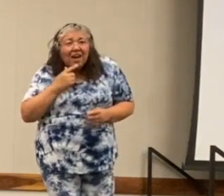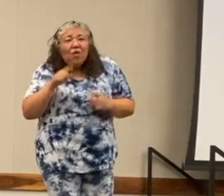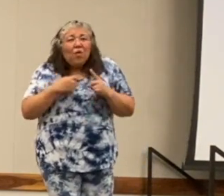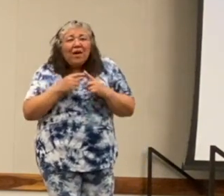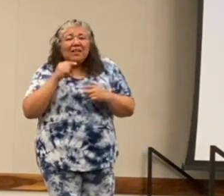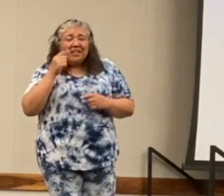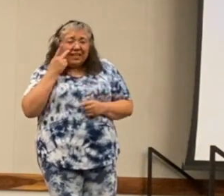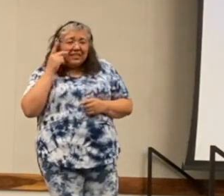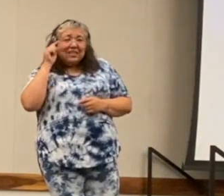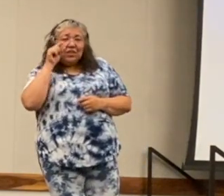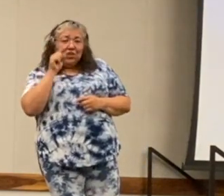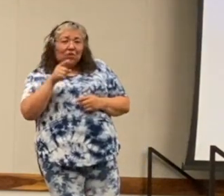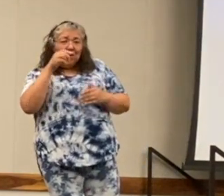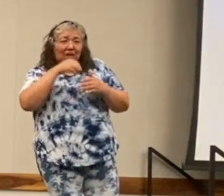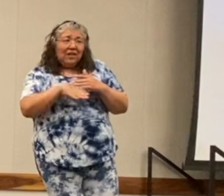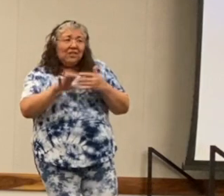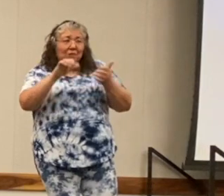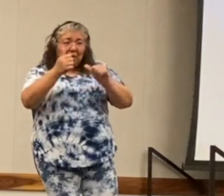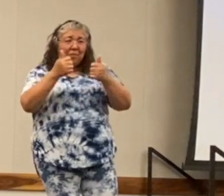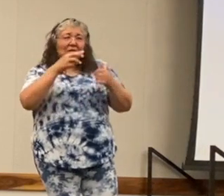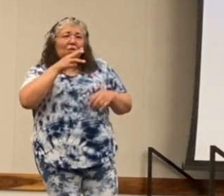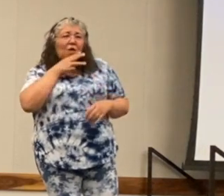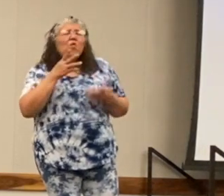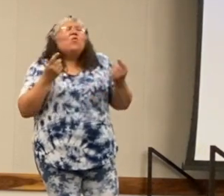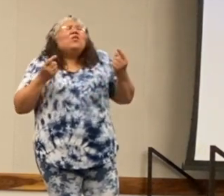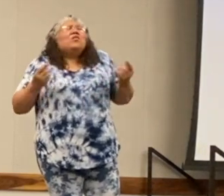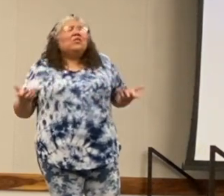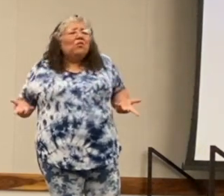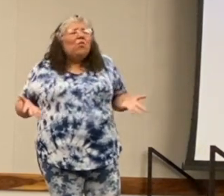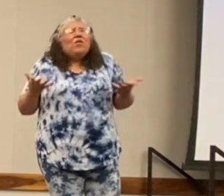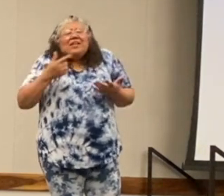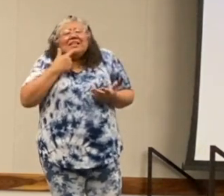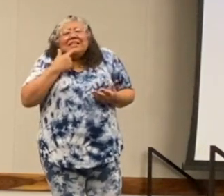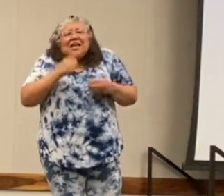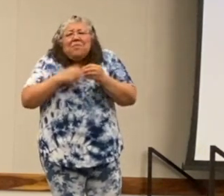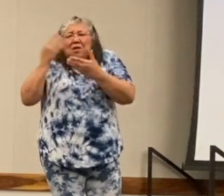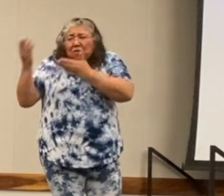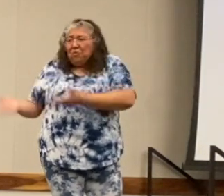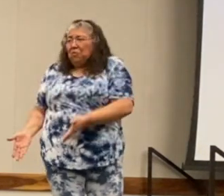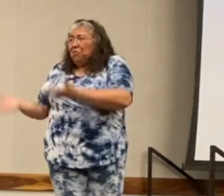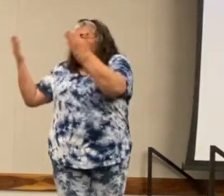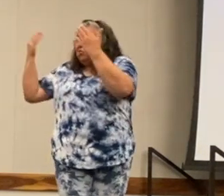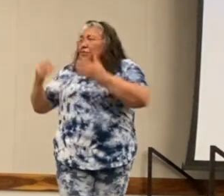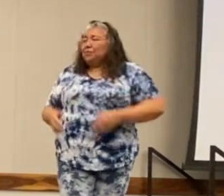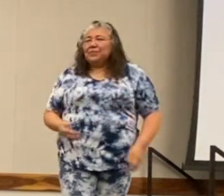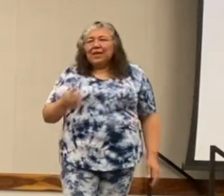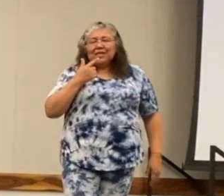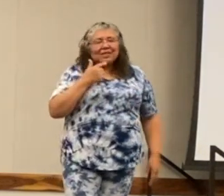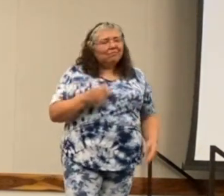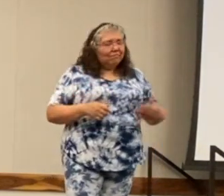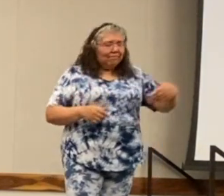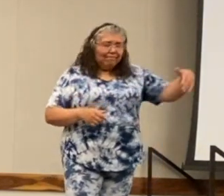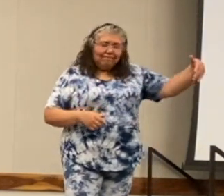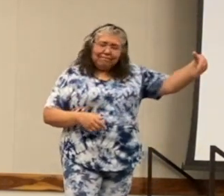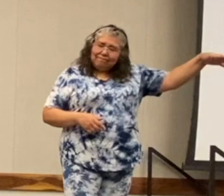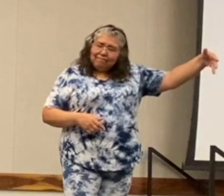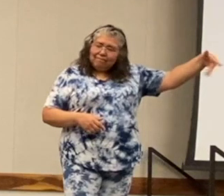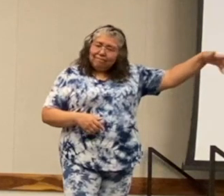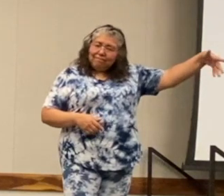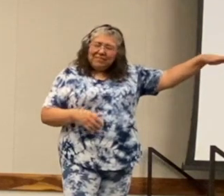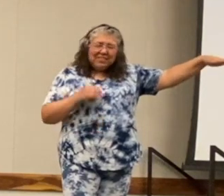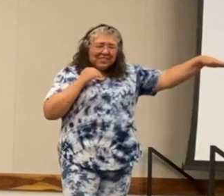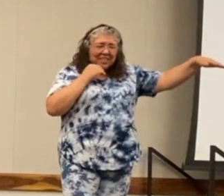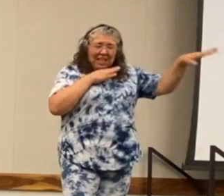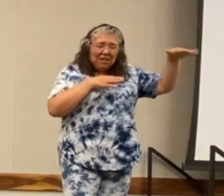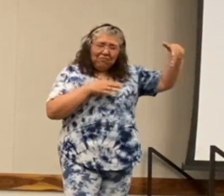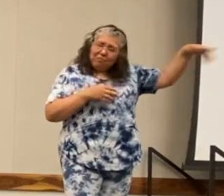they see you get into the baptism water? What are they going to say about you? I said, get away from me, man. You're such a liar.